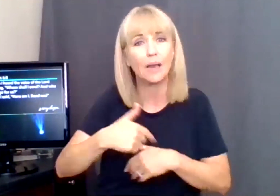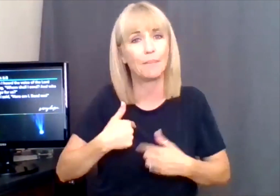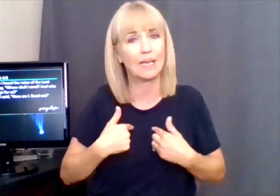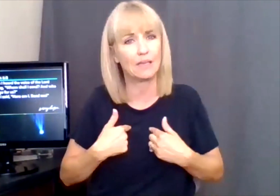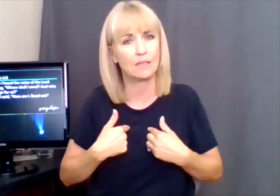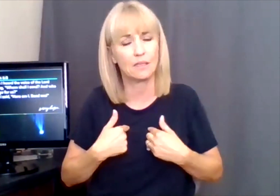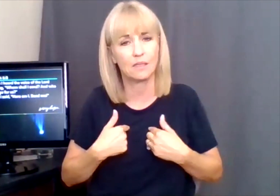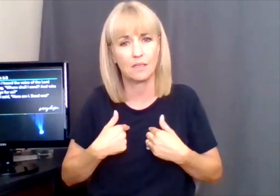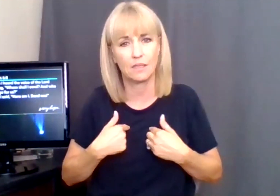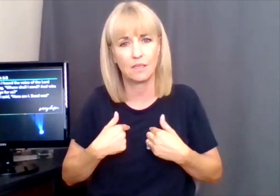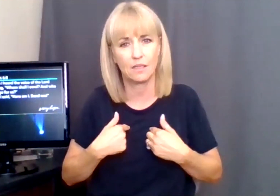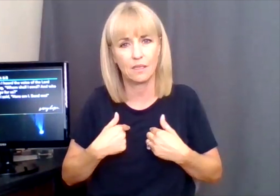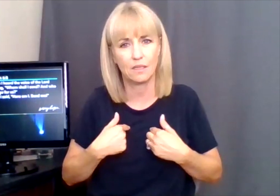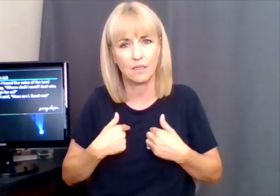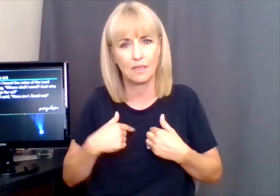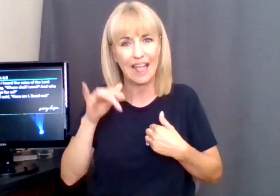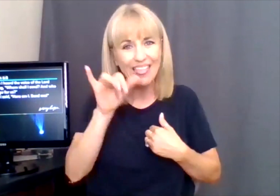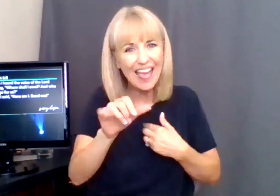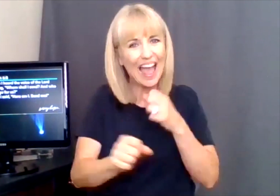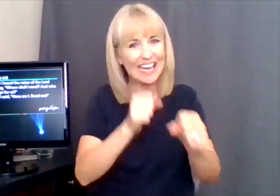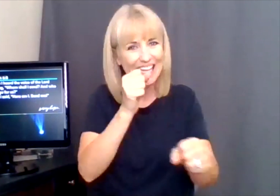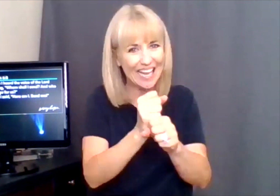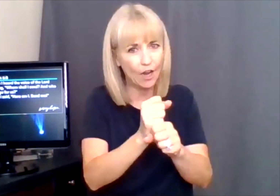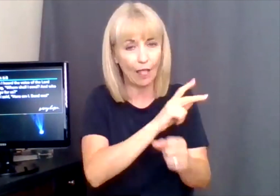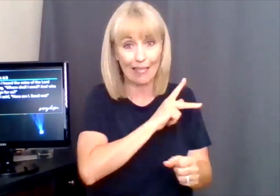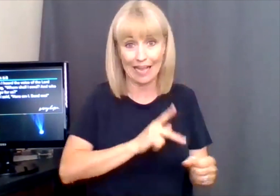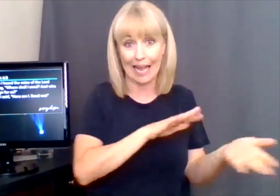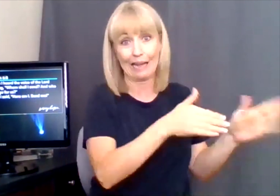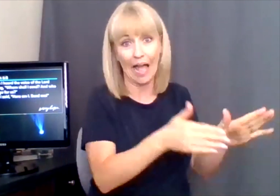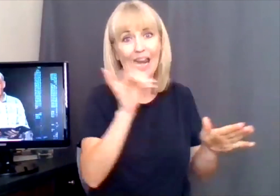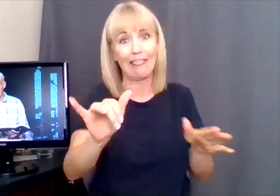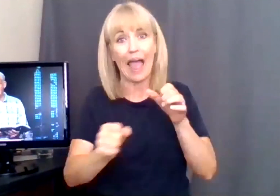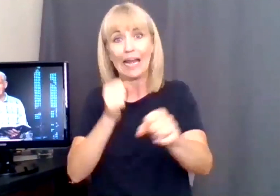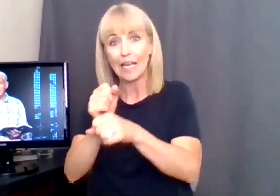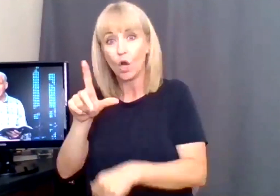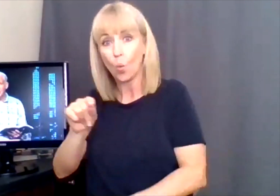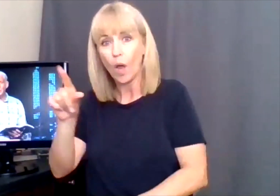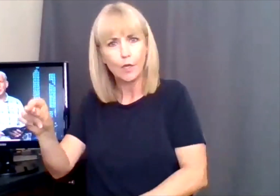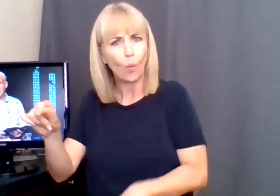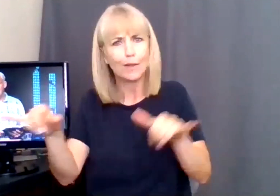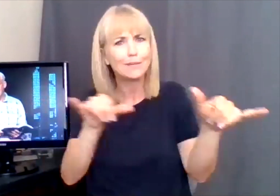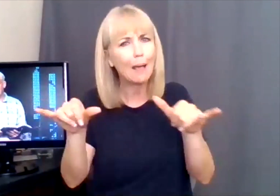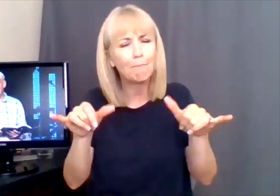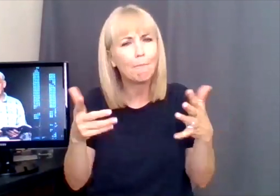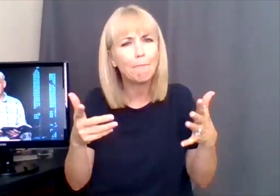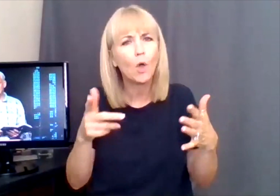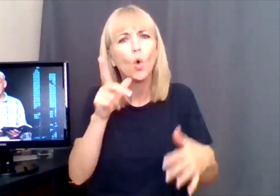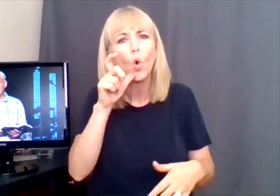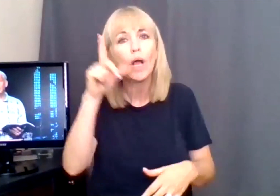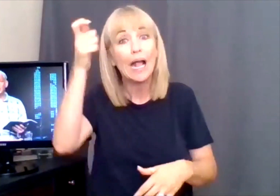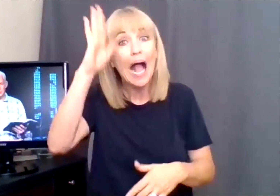King Uzziah died, in the year of 2020, God's saying, who can I